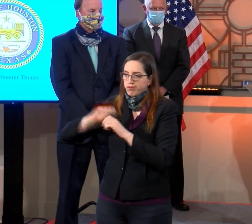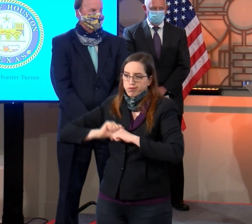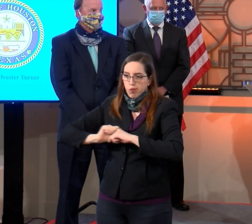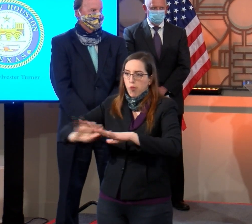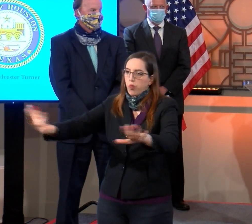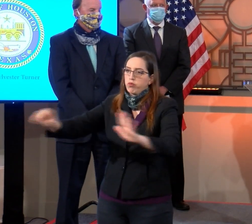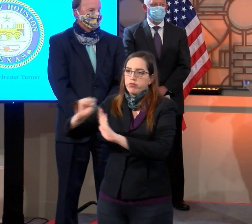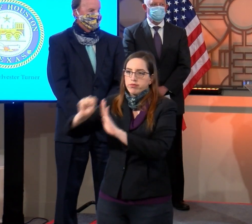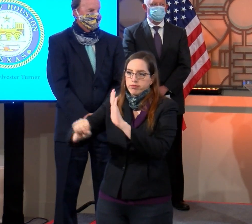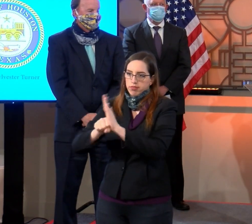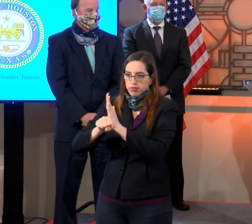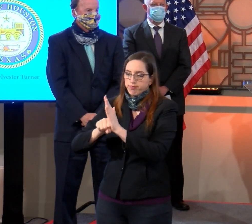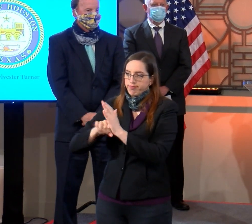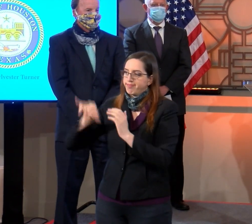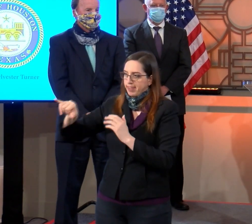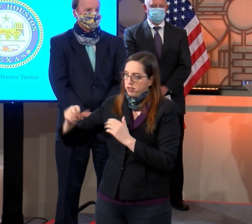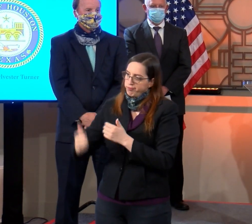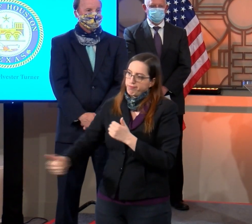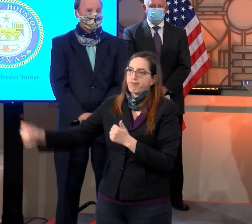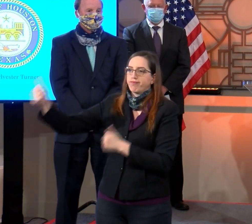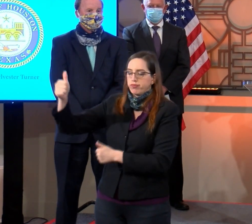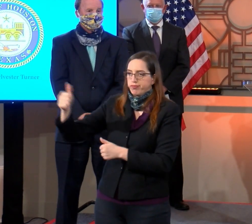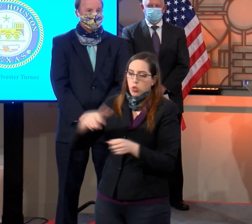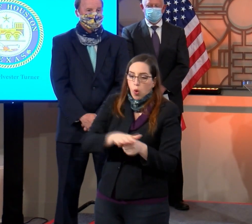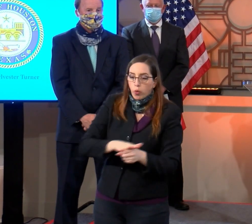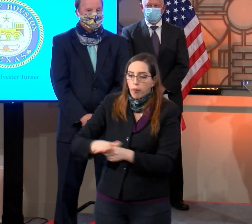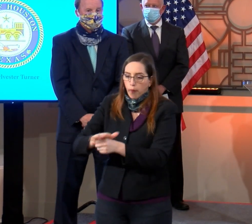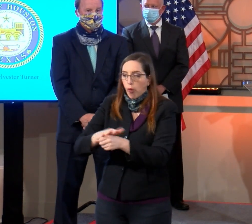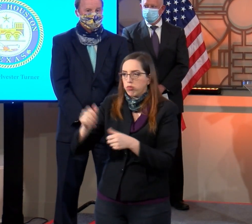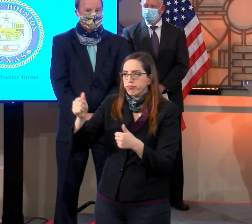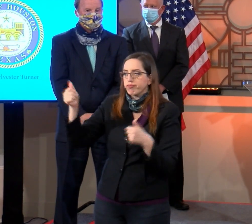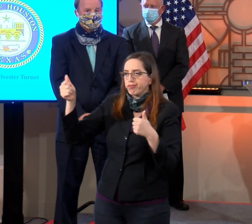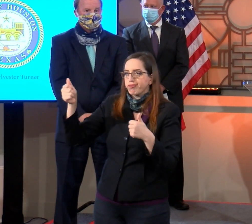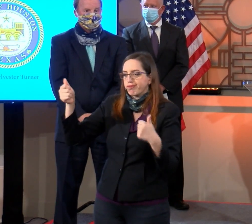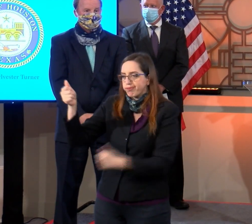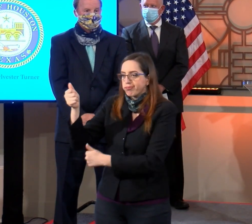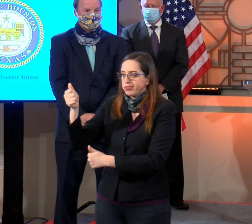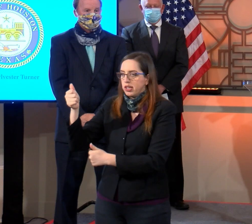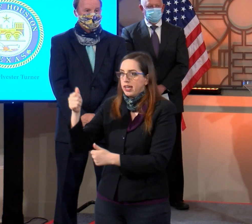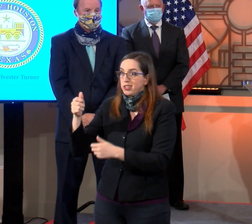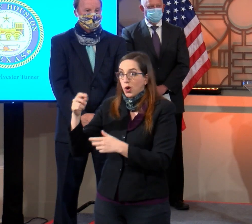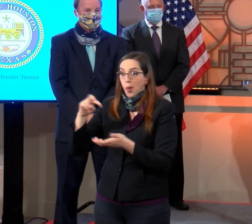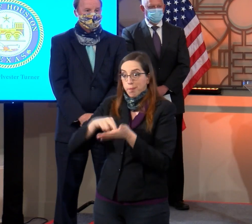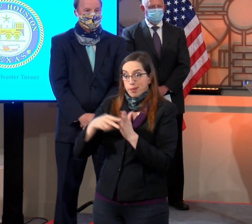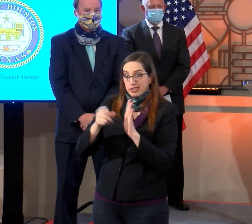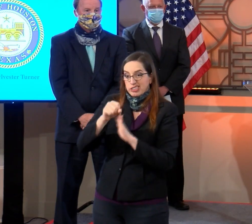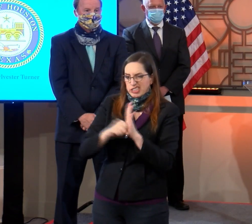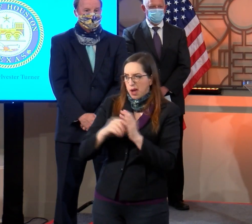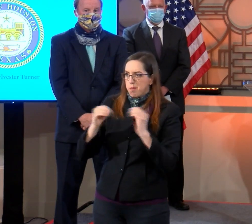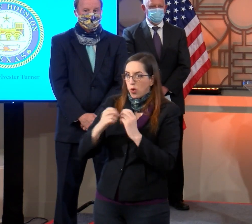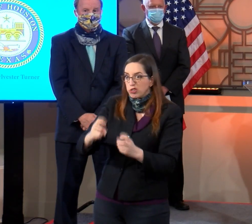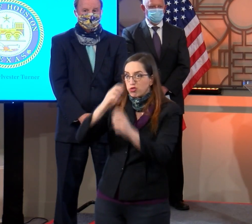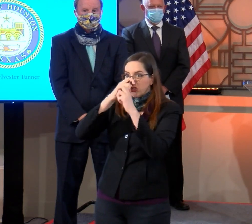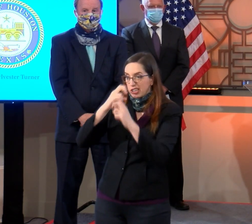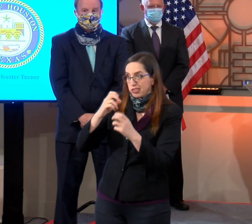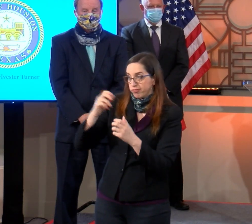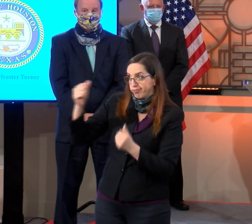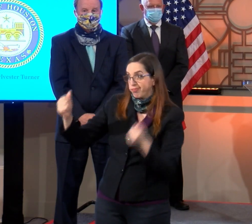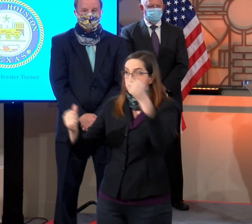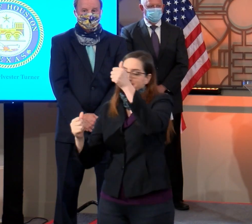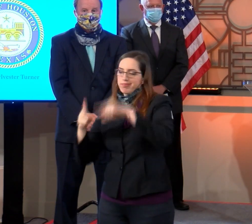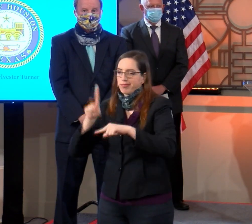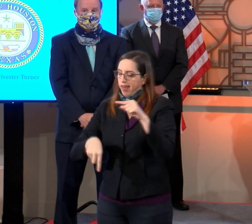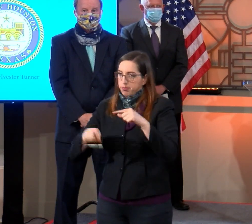the state, and no local orders can be any more stringent than the orders that he put